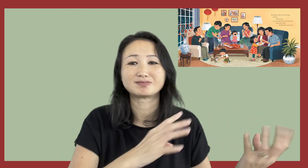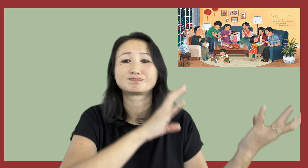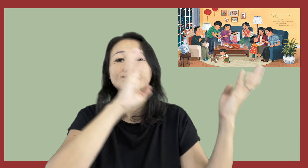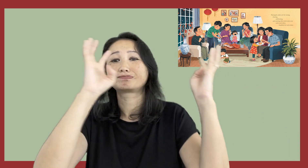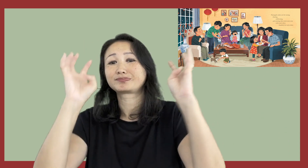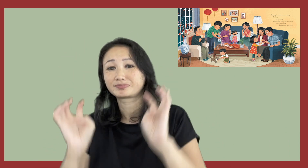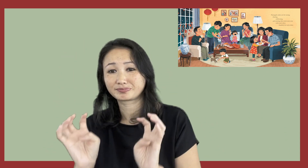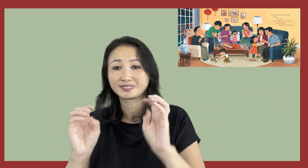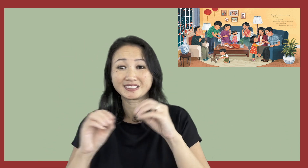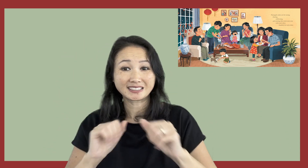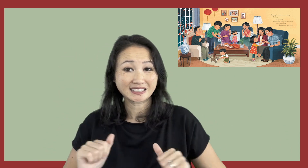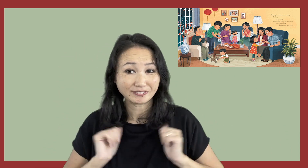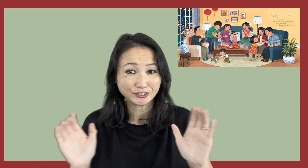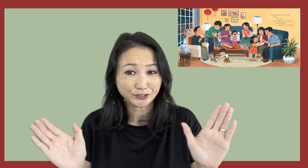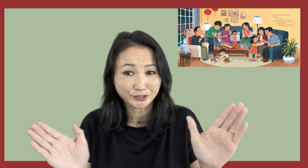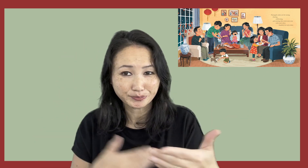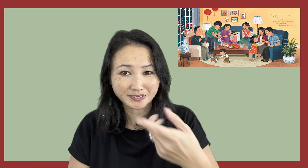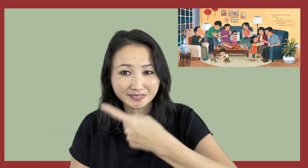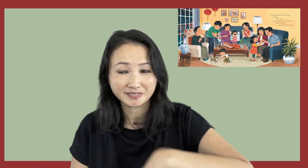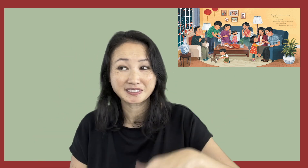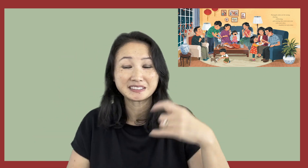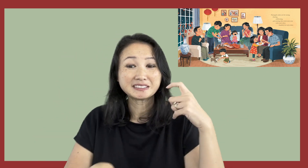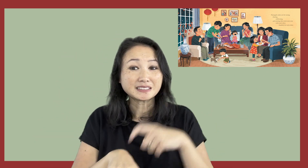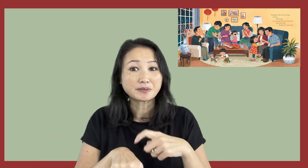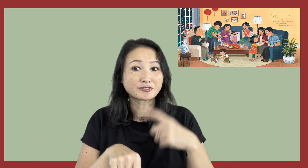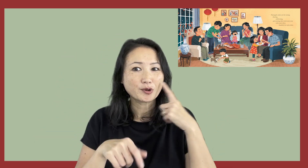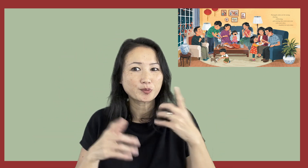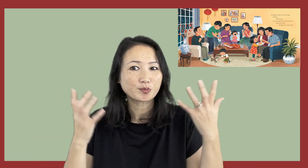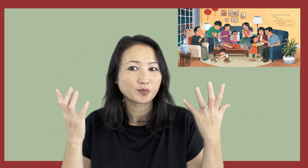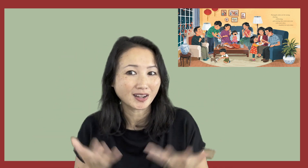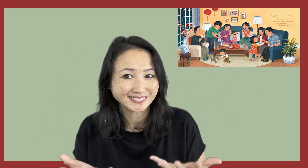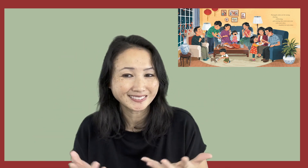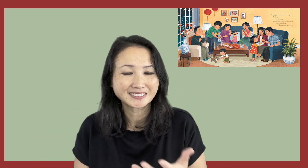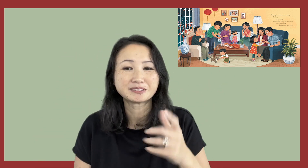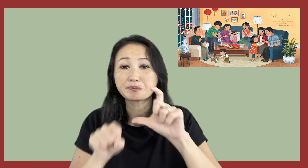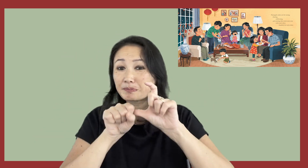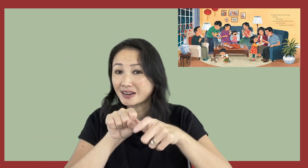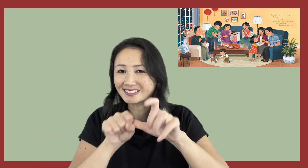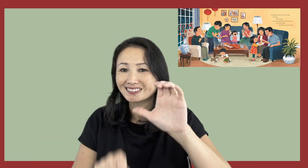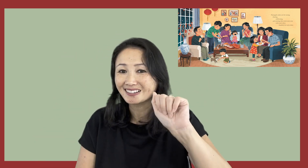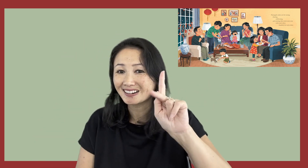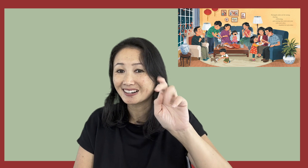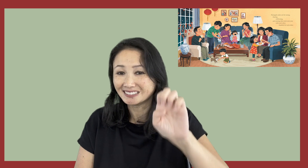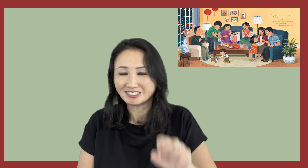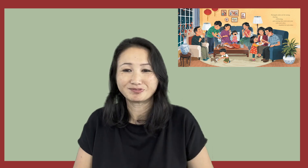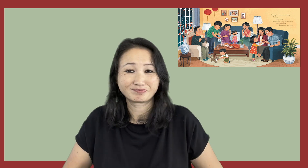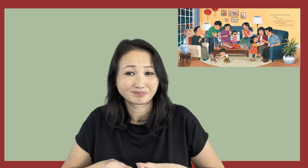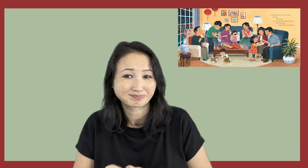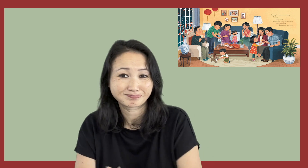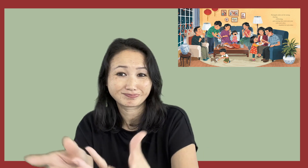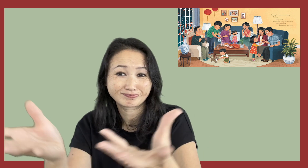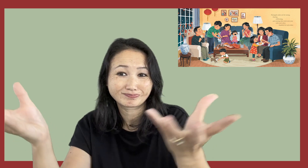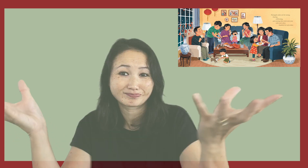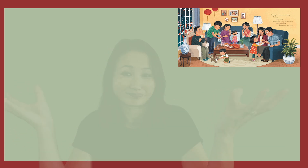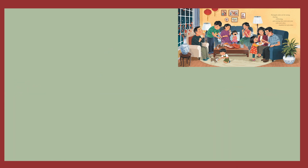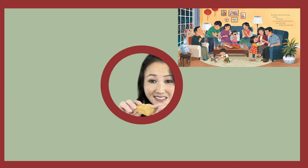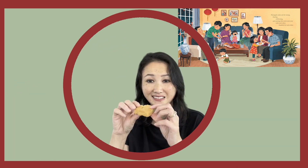And now we all go to the living room and sit together. It's time for what? Pineapple cakes.